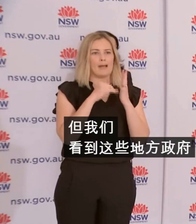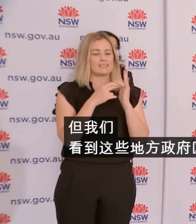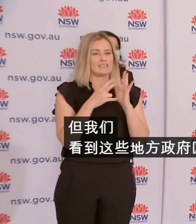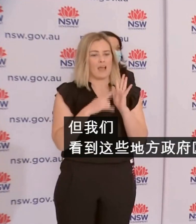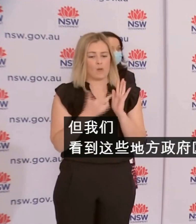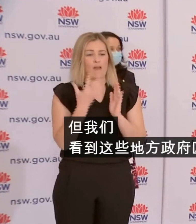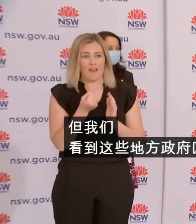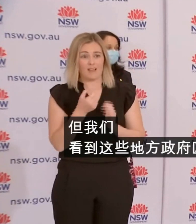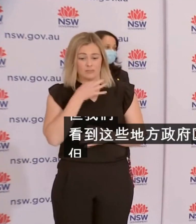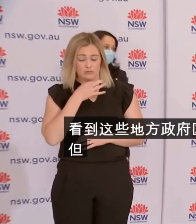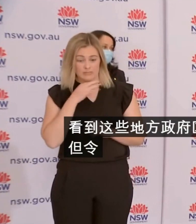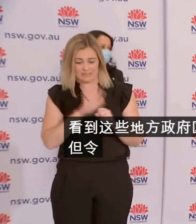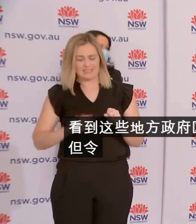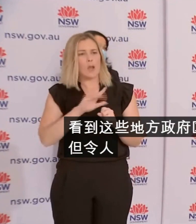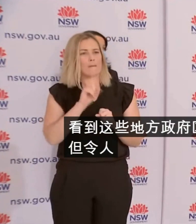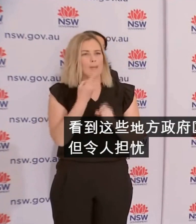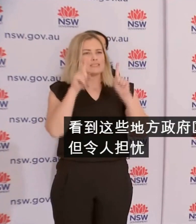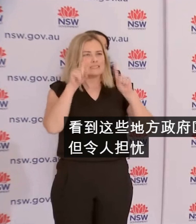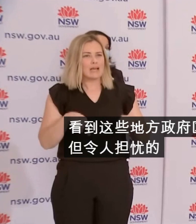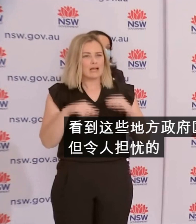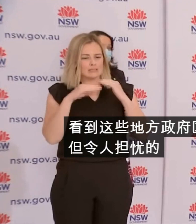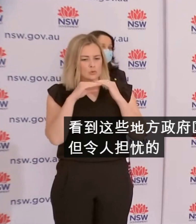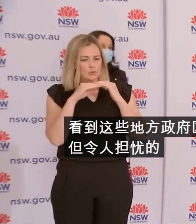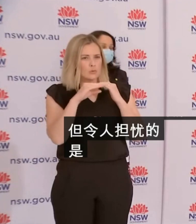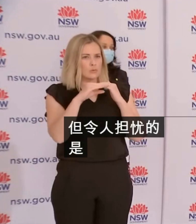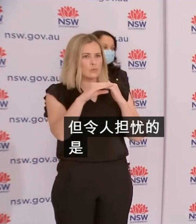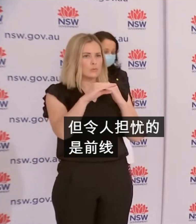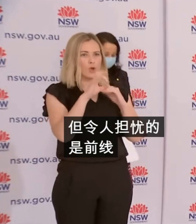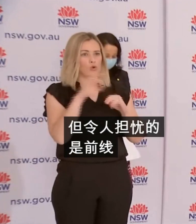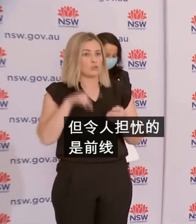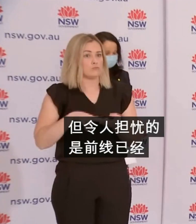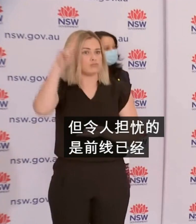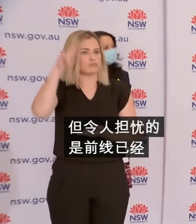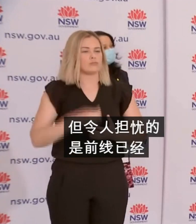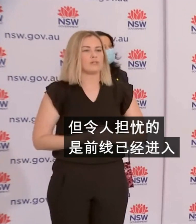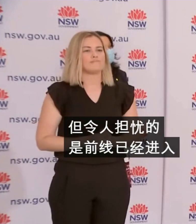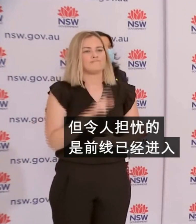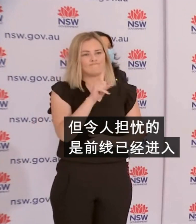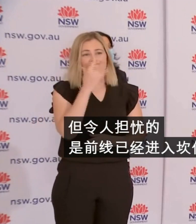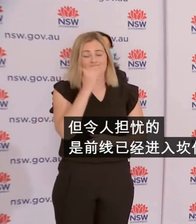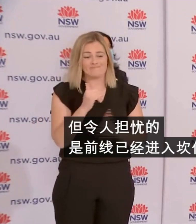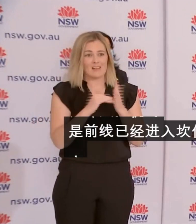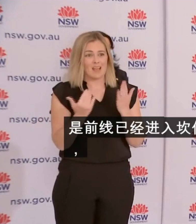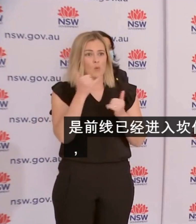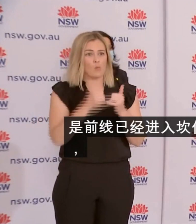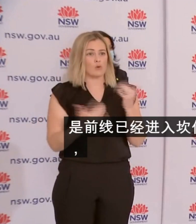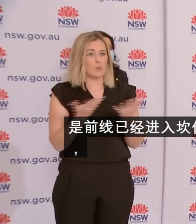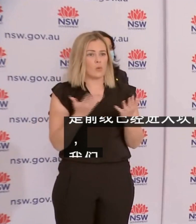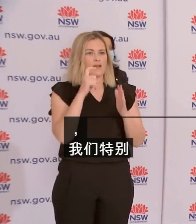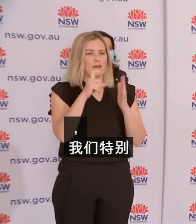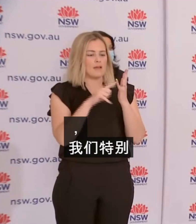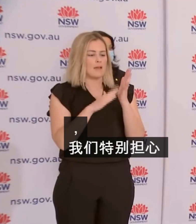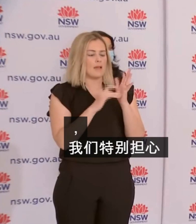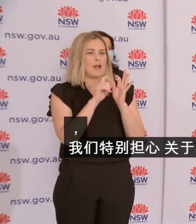some stabilisation in those local government areas. However, concerningly, the front has moved into Cumberland, and we're